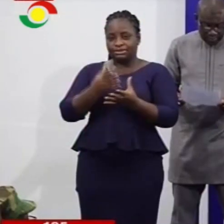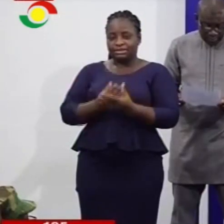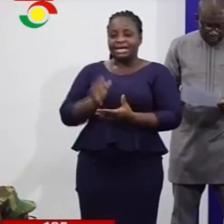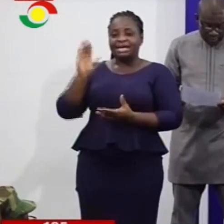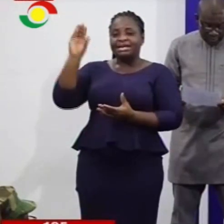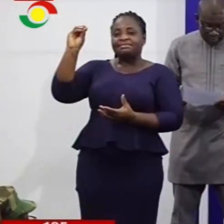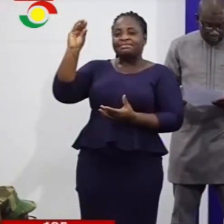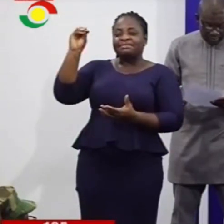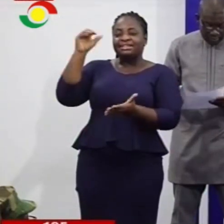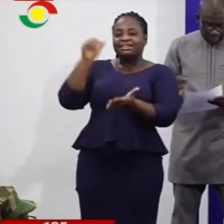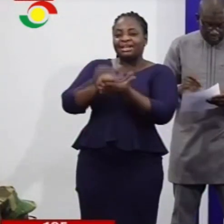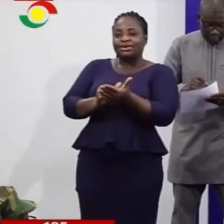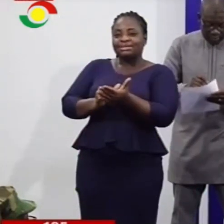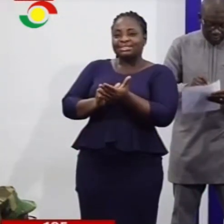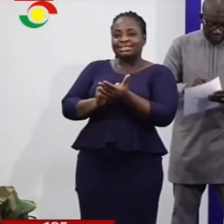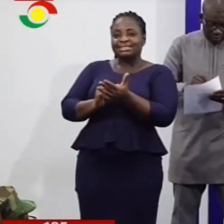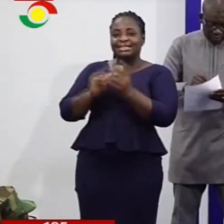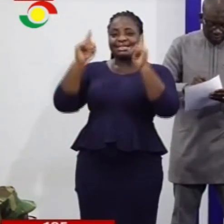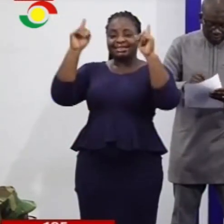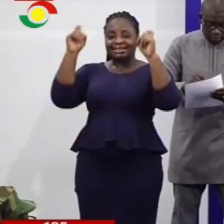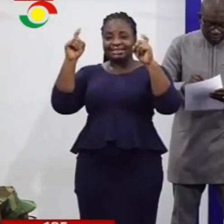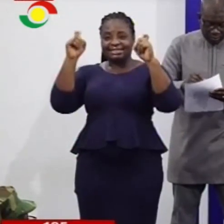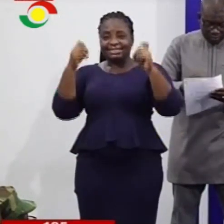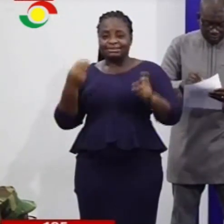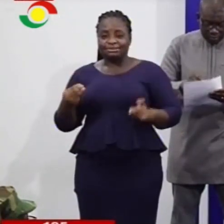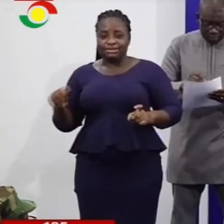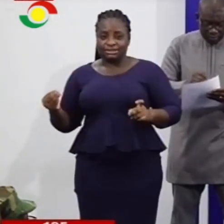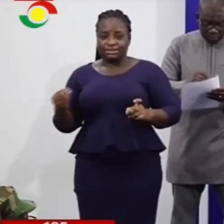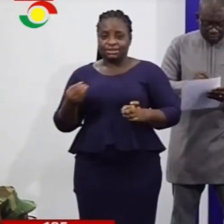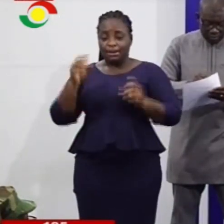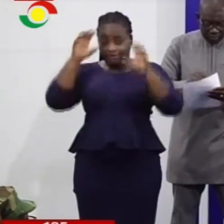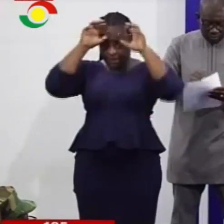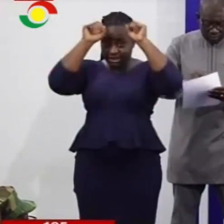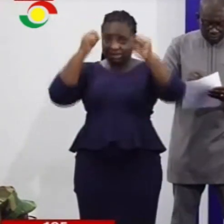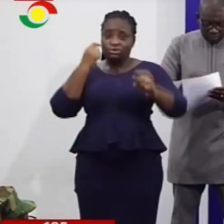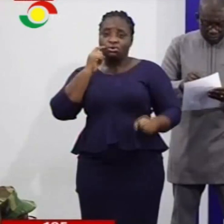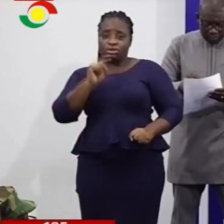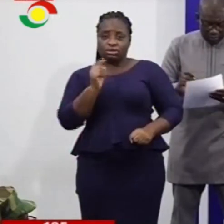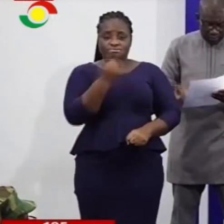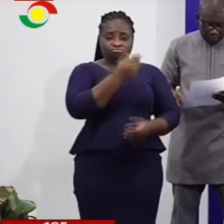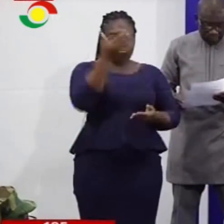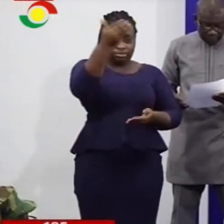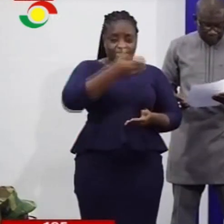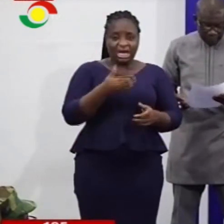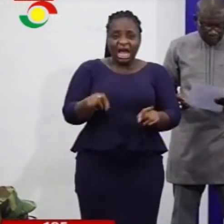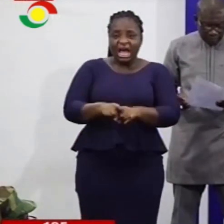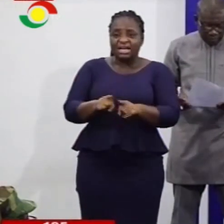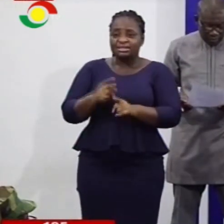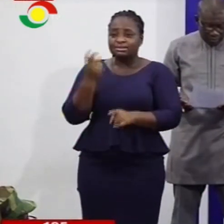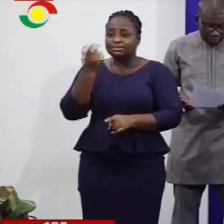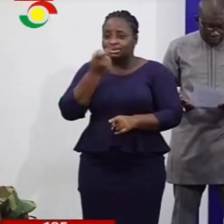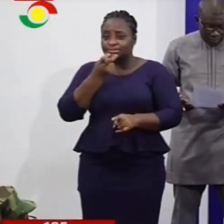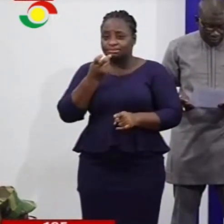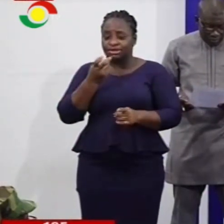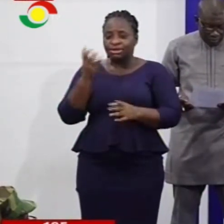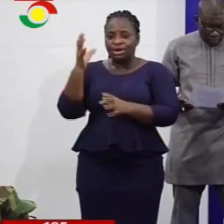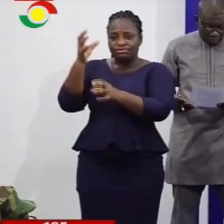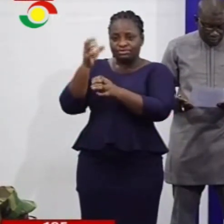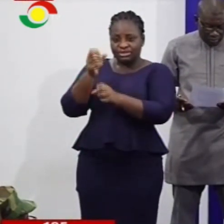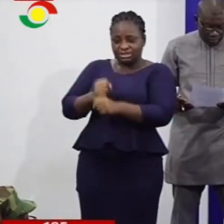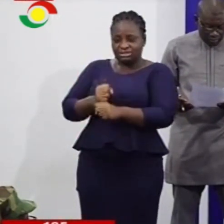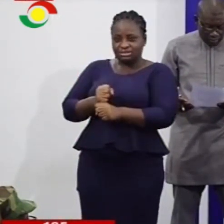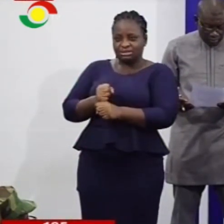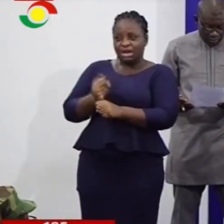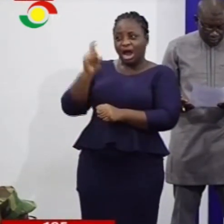50,000 test kits was what the President ordered us to bring in. As I speak, we have received a little over